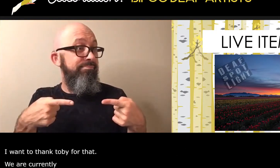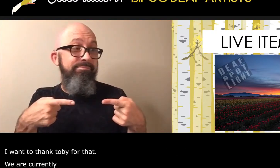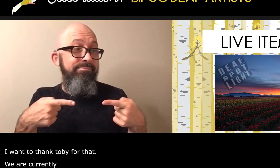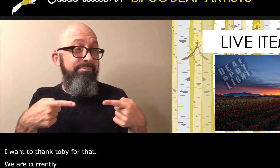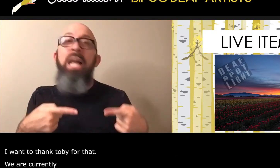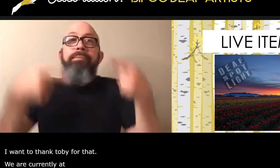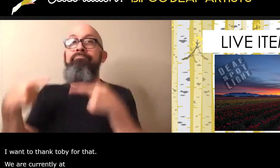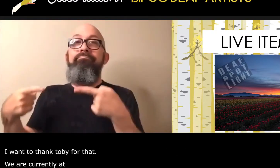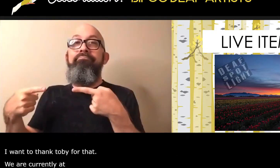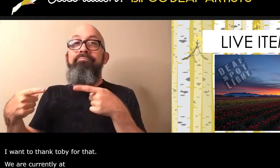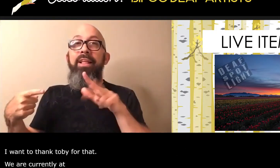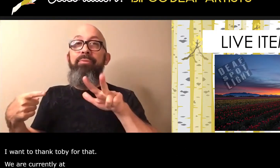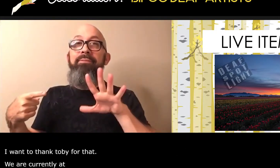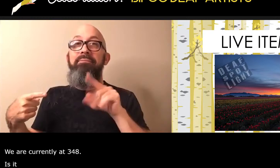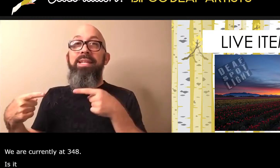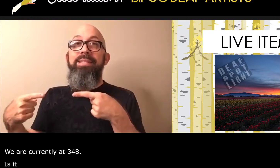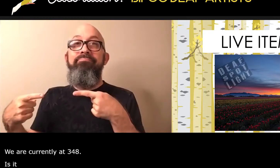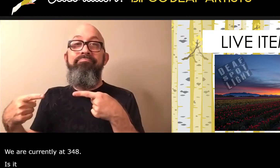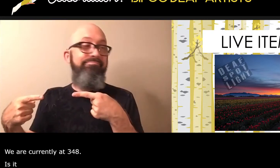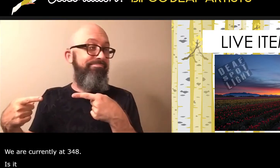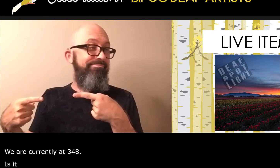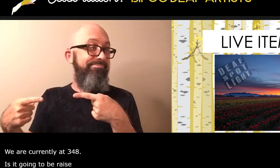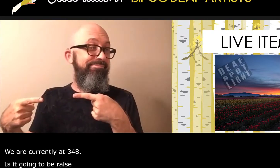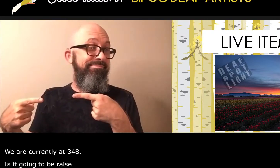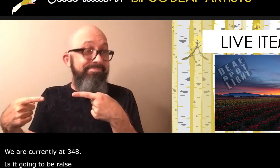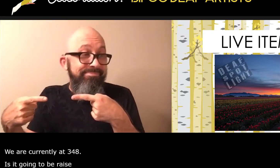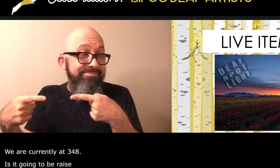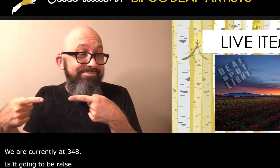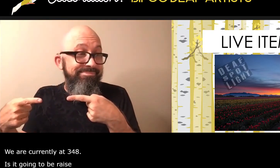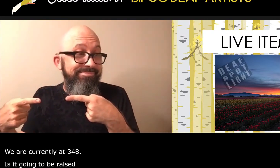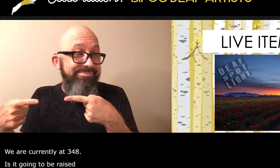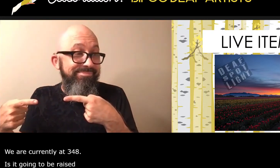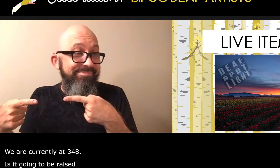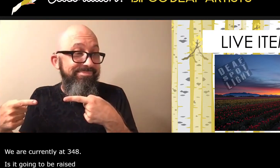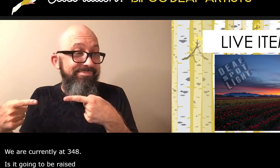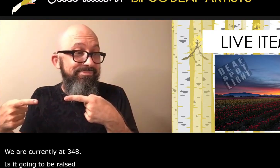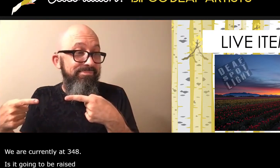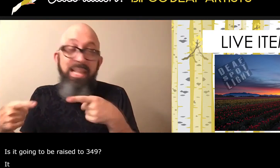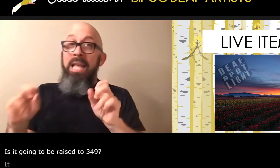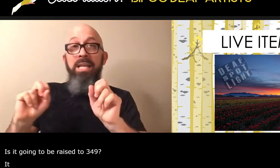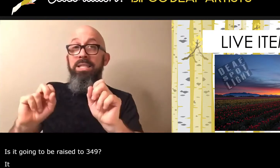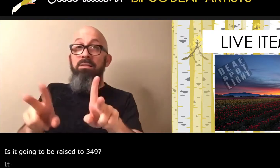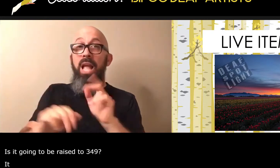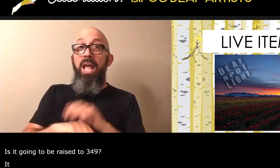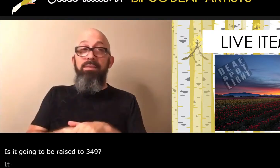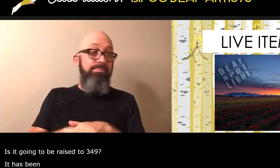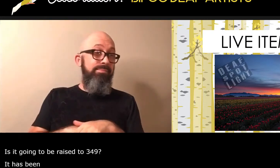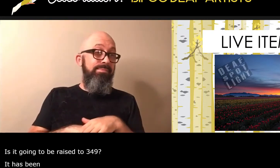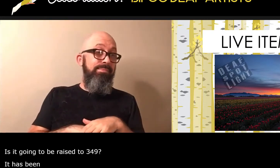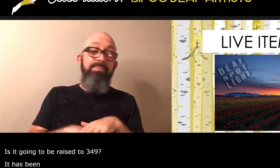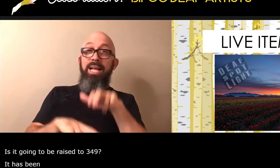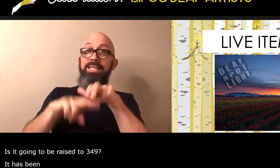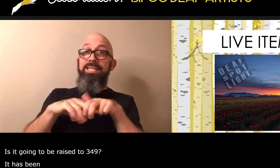Is it going to be raised to 349? It has been. Is it going to be raised to 350?